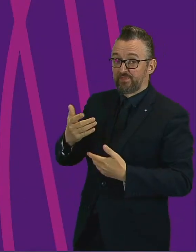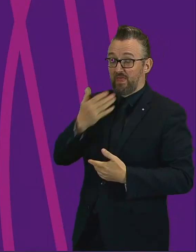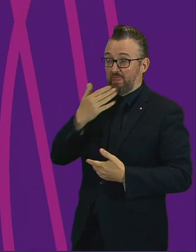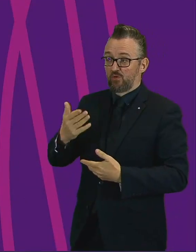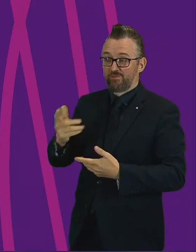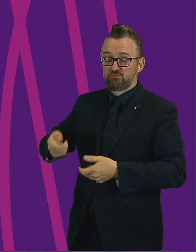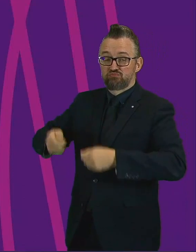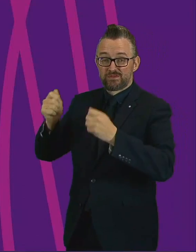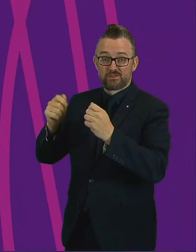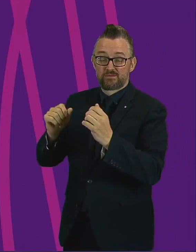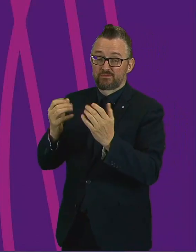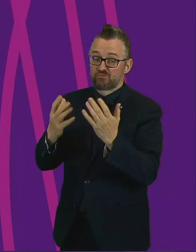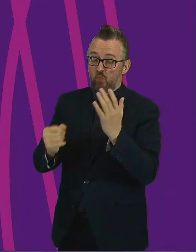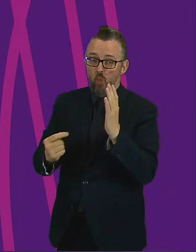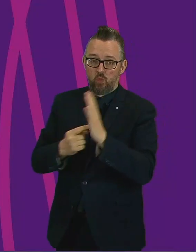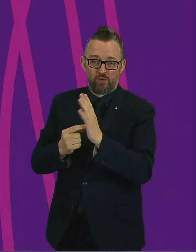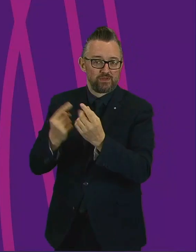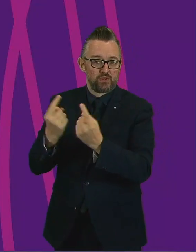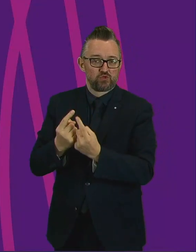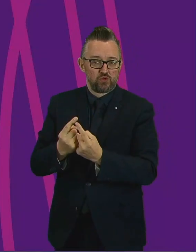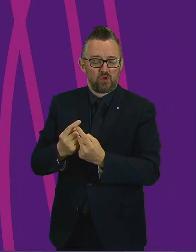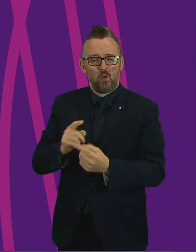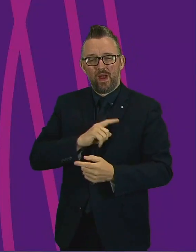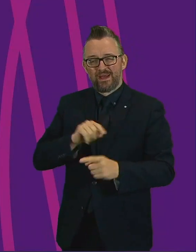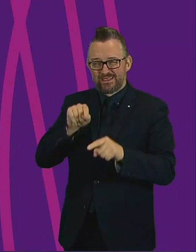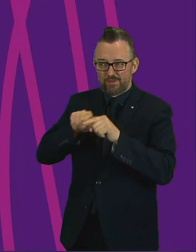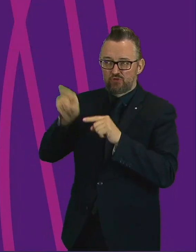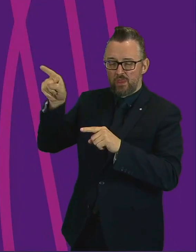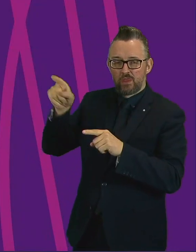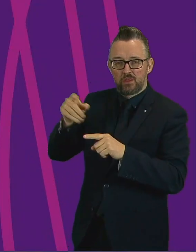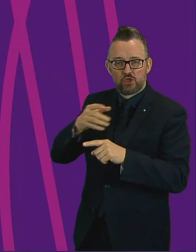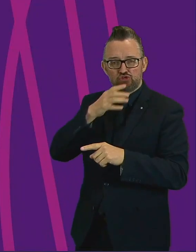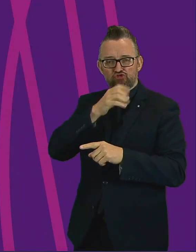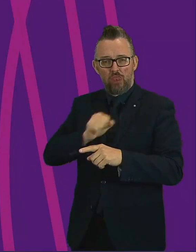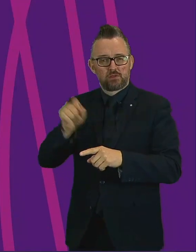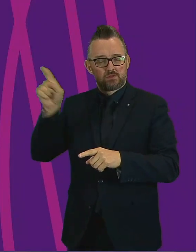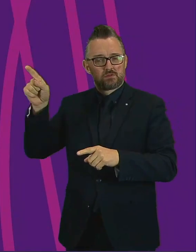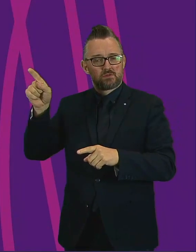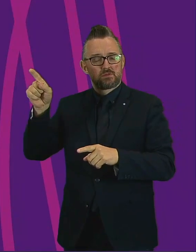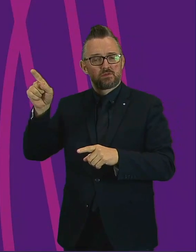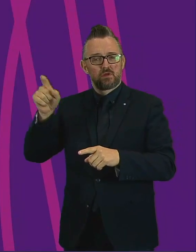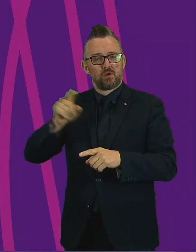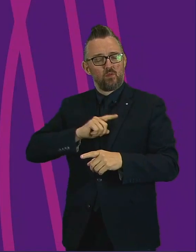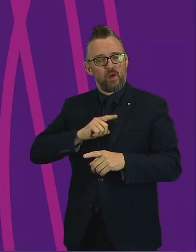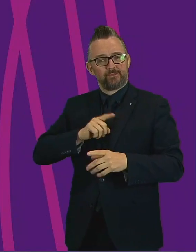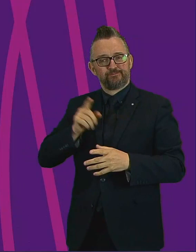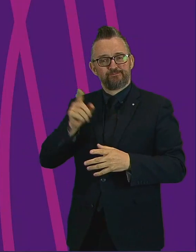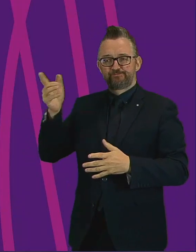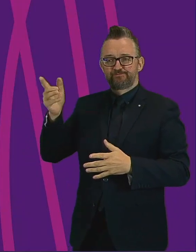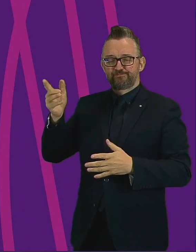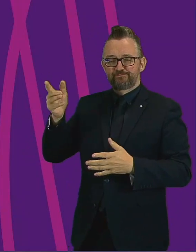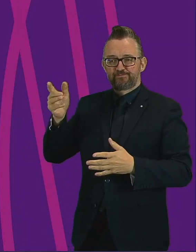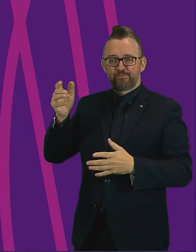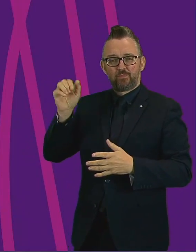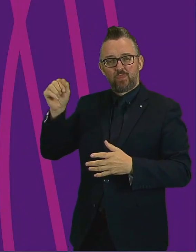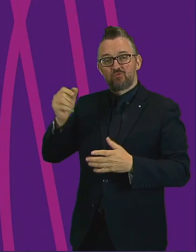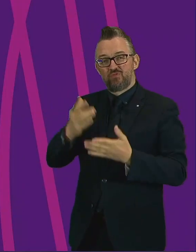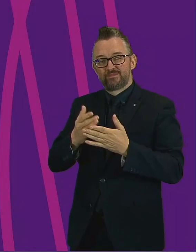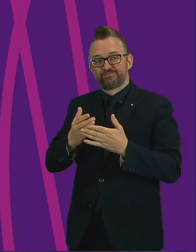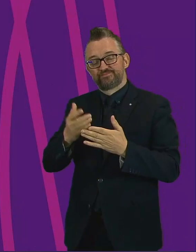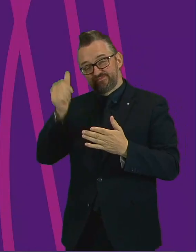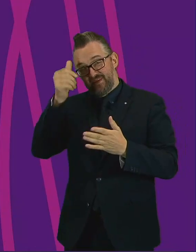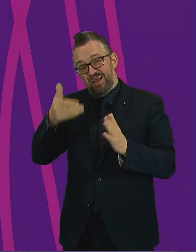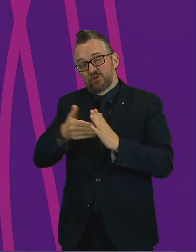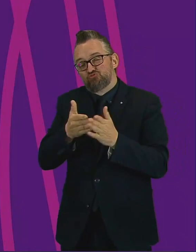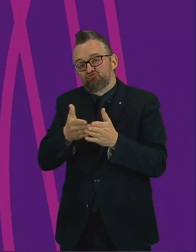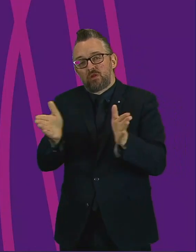really important issue, particular to the Shetlands, in some case Shetland Islands, but also general in terms